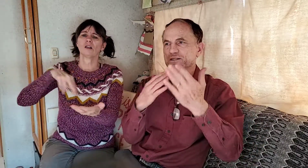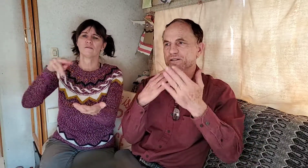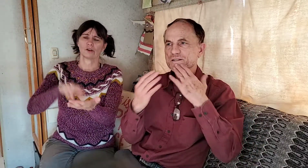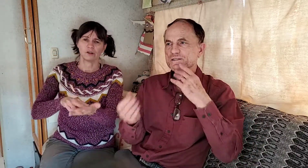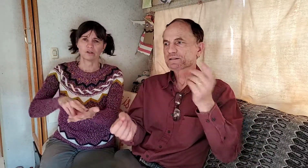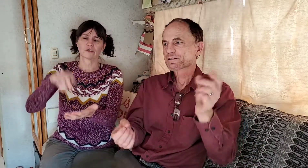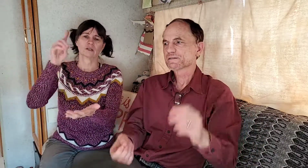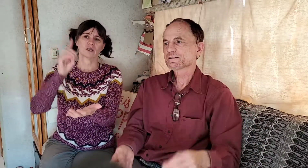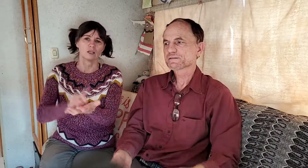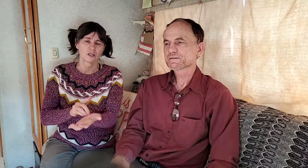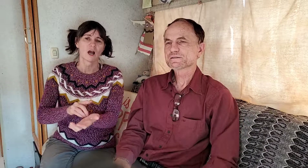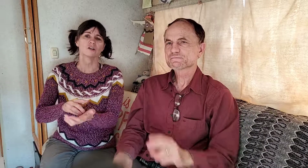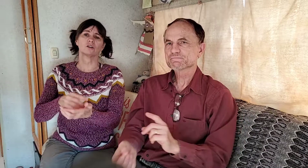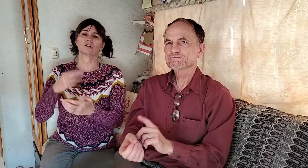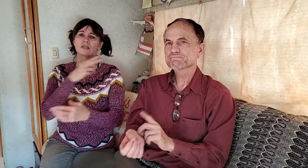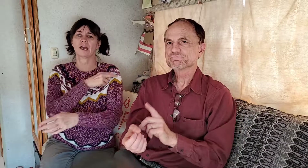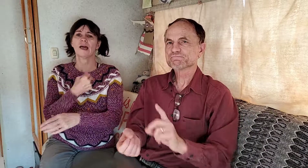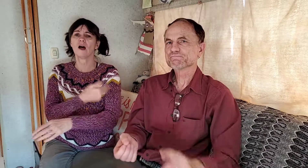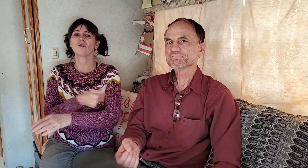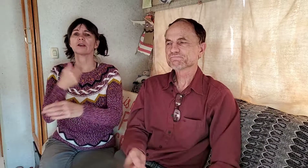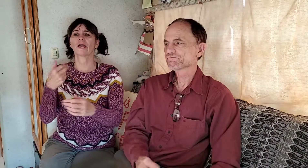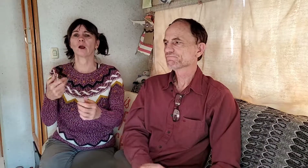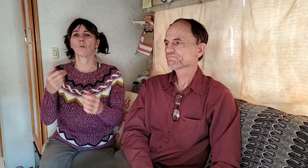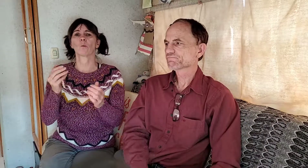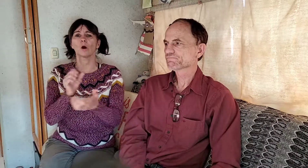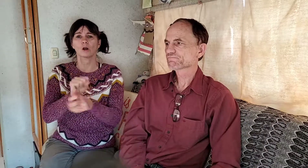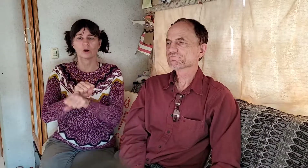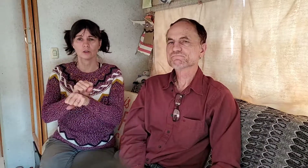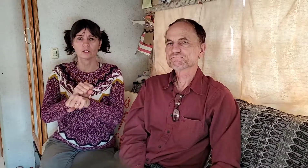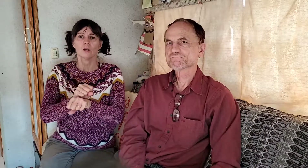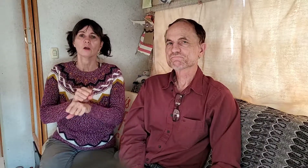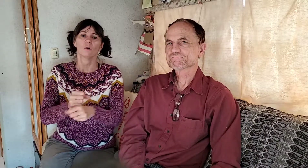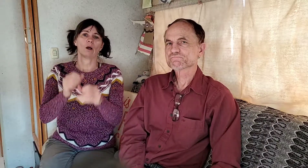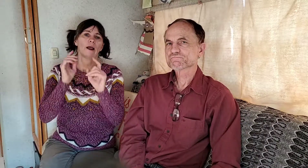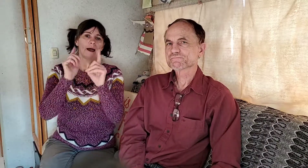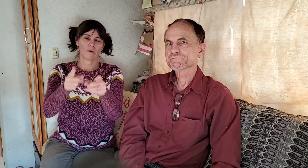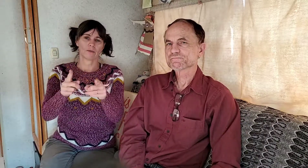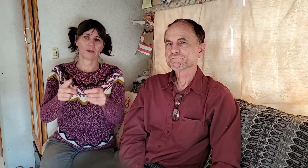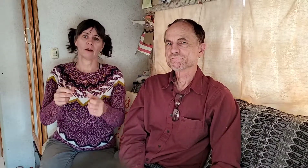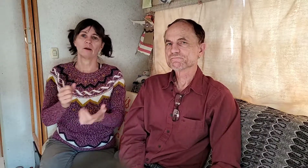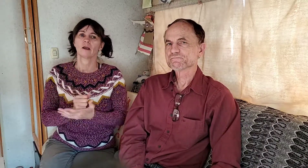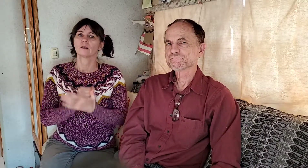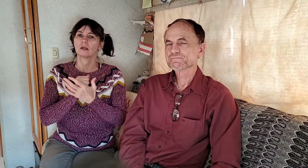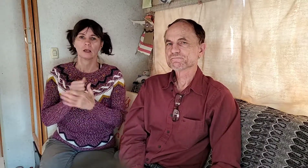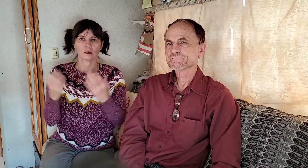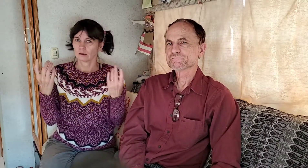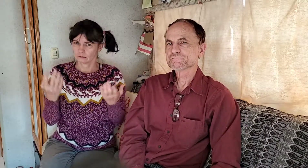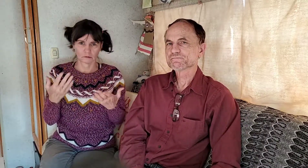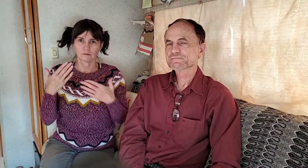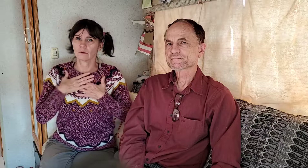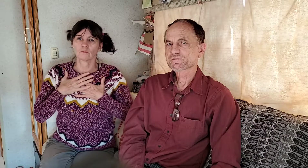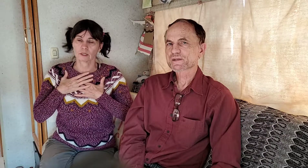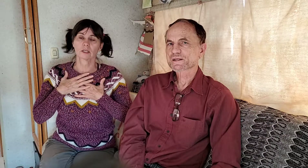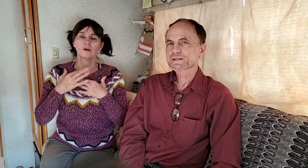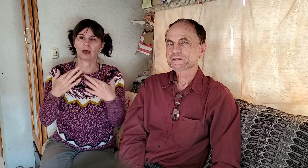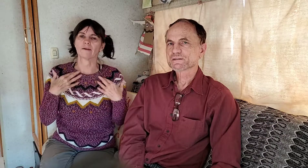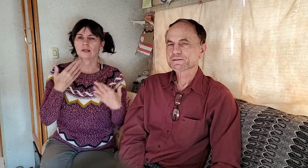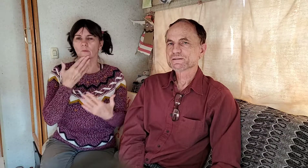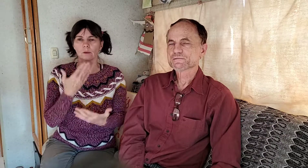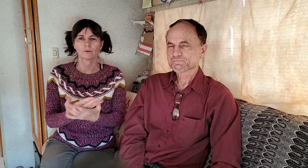the nurses and doctors and healthcare workers who are out there risking your lives, and we